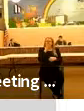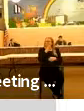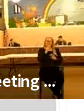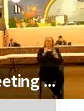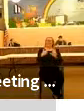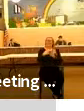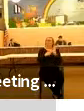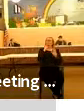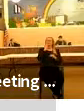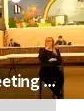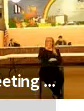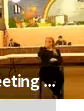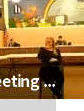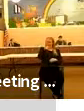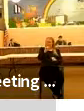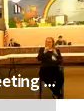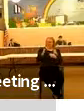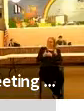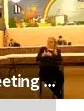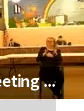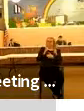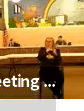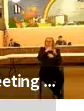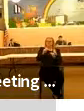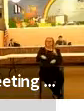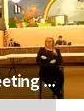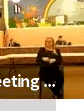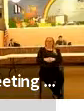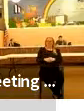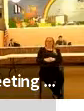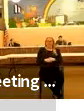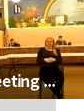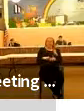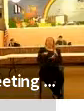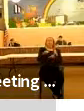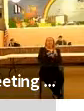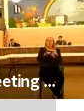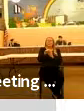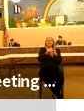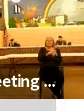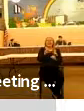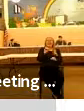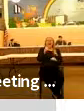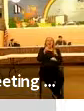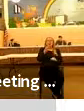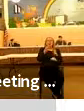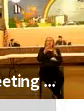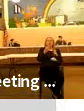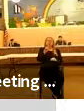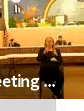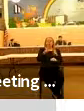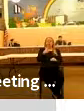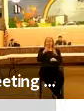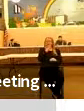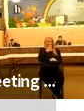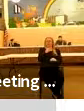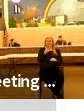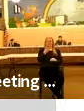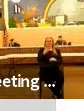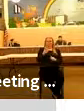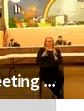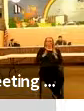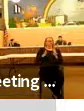applicable. Interestingly enough, New York State ag and market laws are very clear. All buffering must be done on